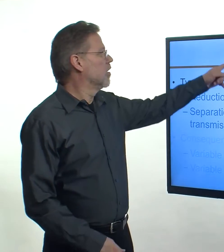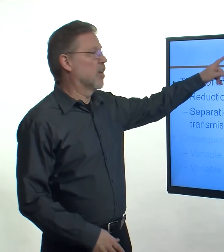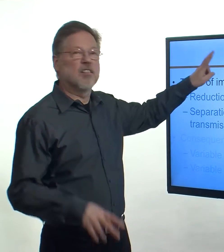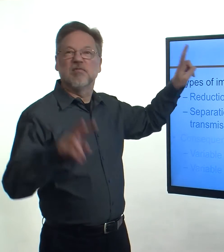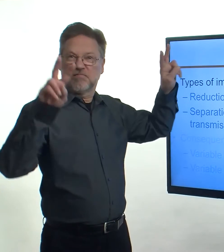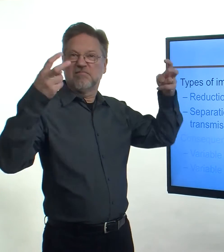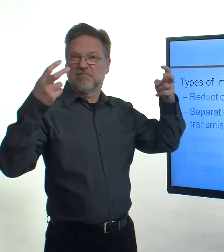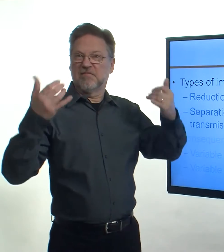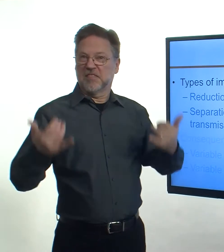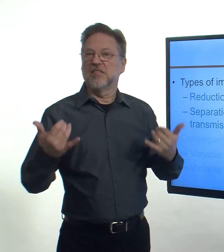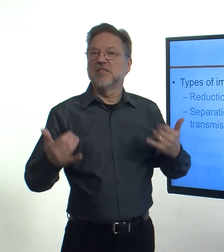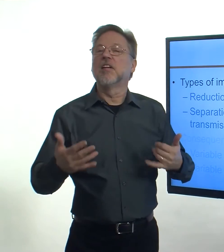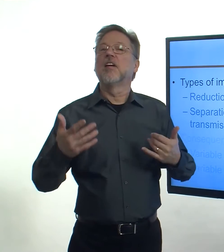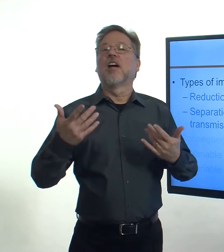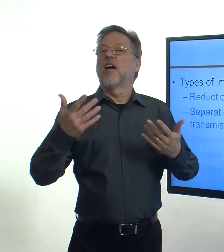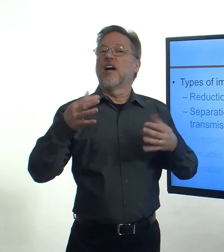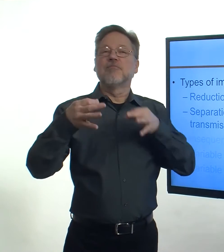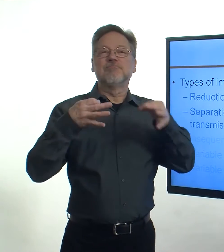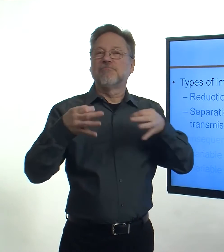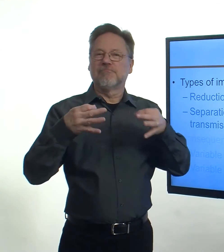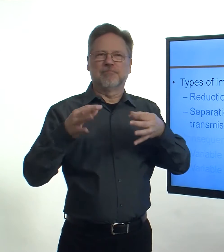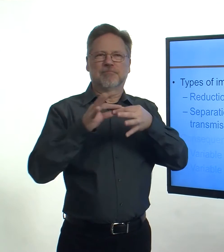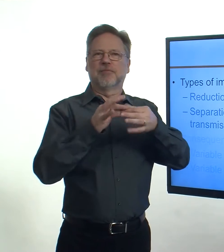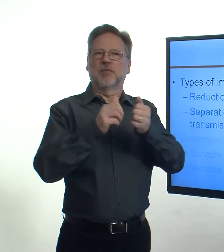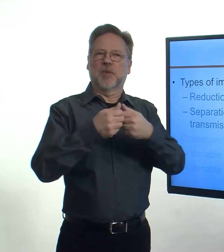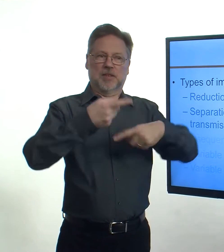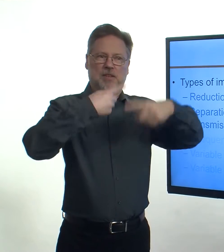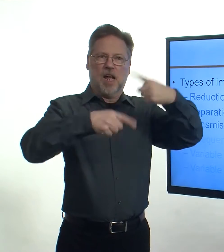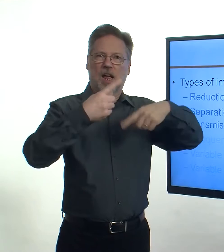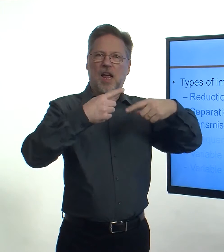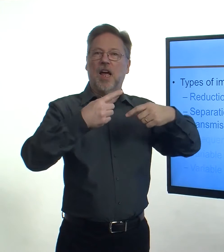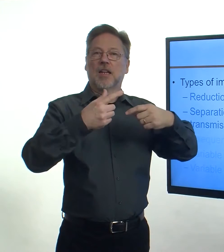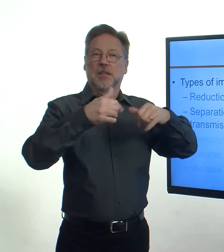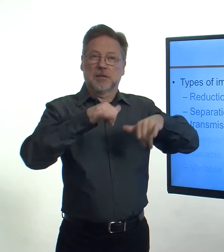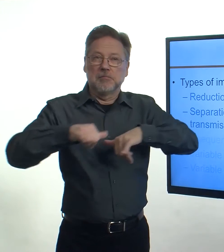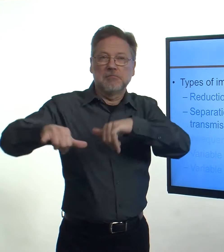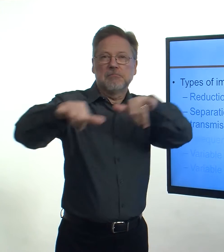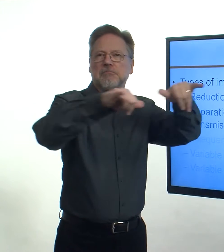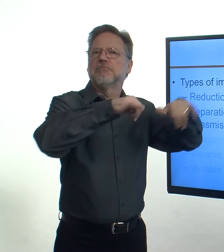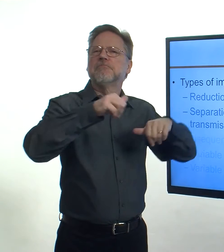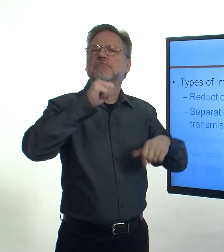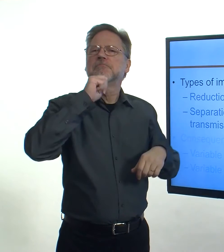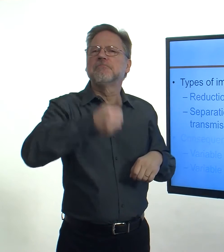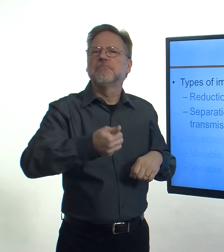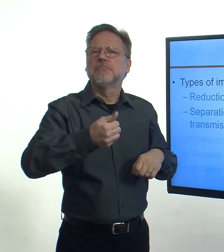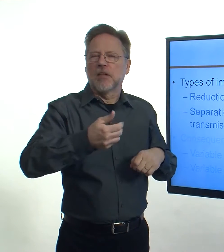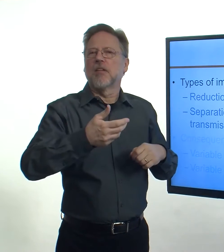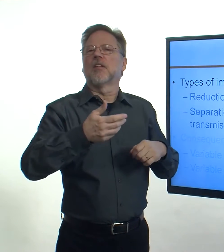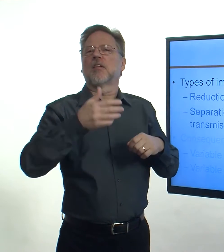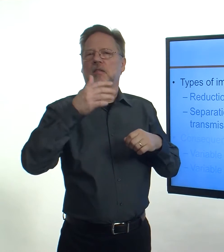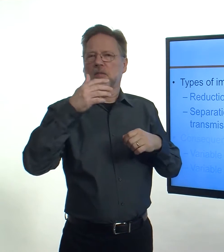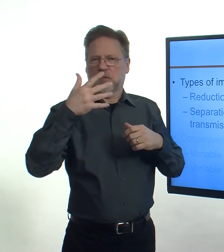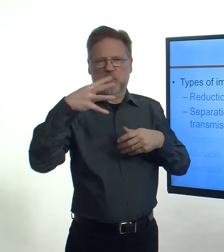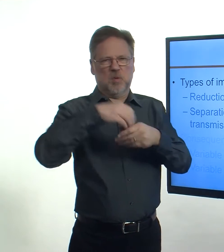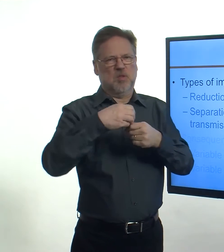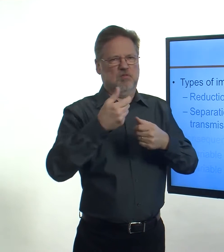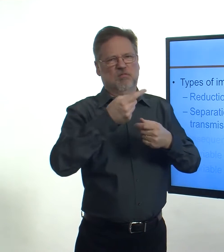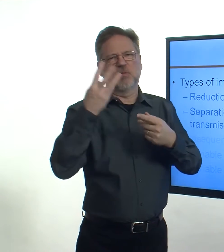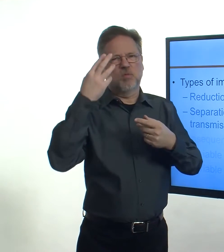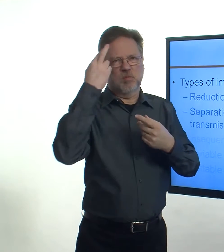The topic of this lecture is language varieties. ASL is not exactly the same everywhere it's used. There are a few reasons for